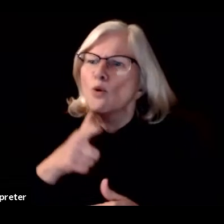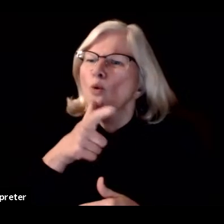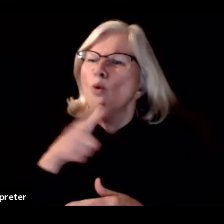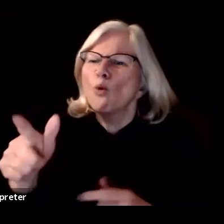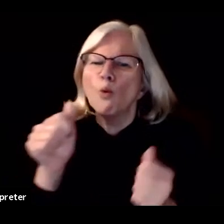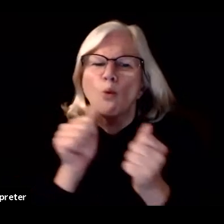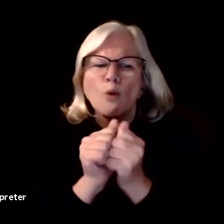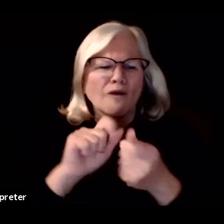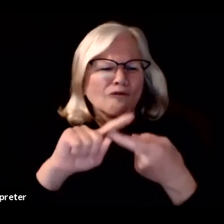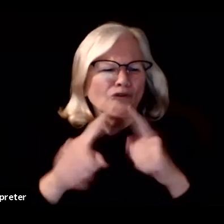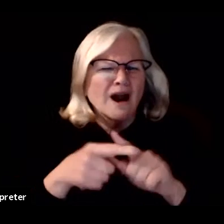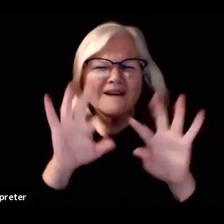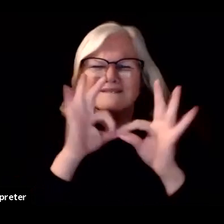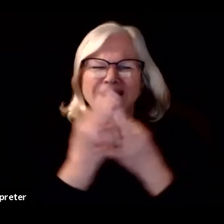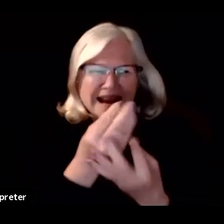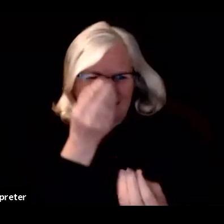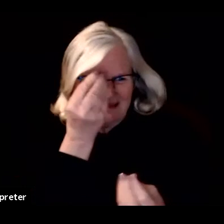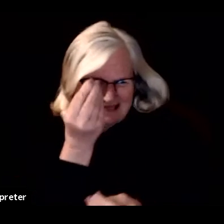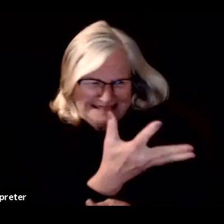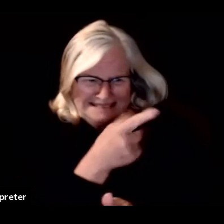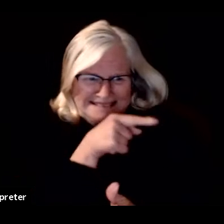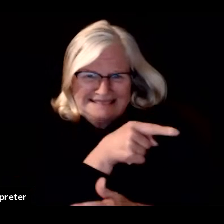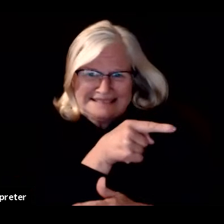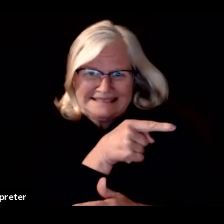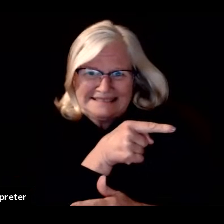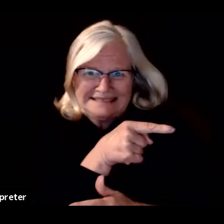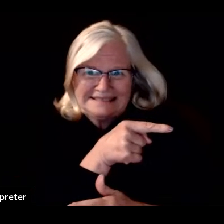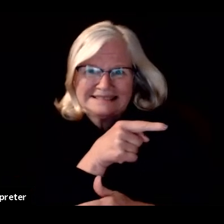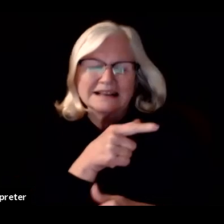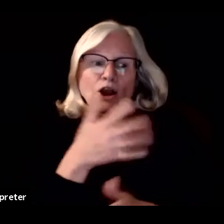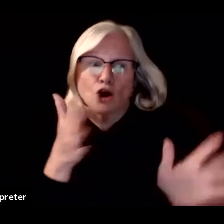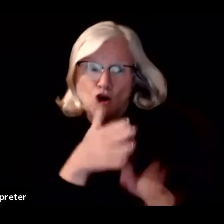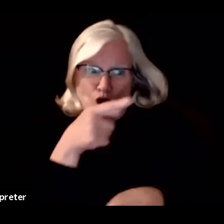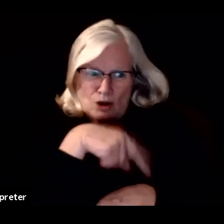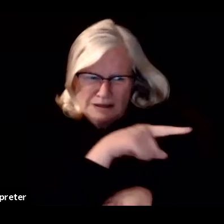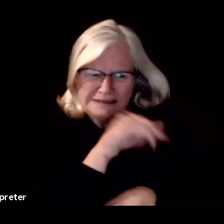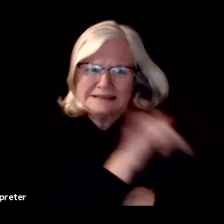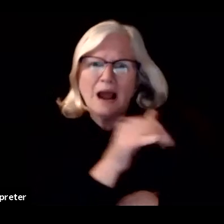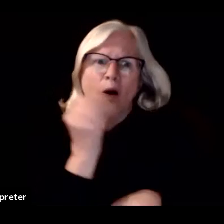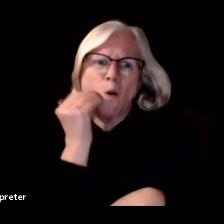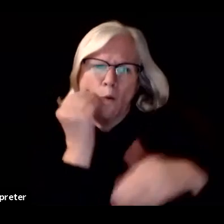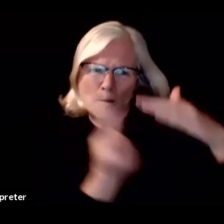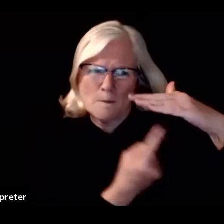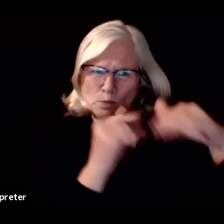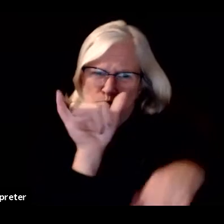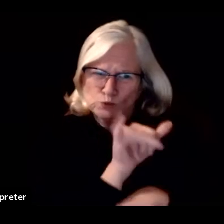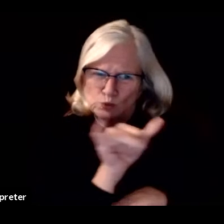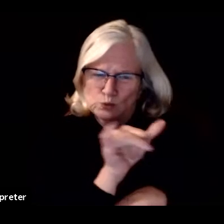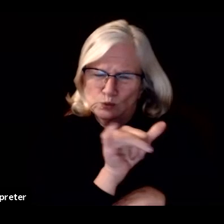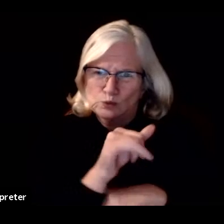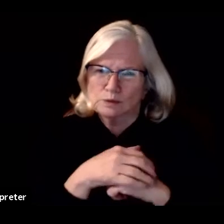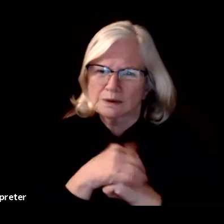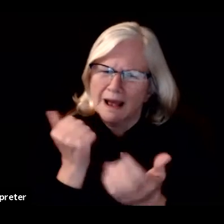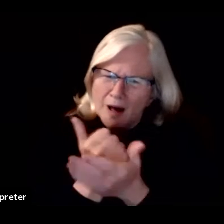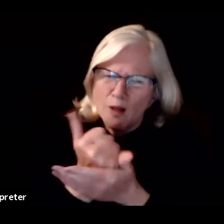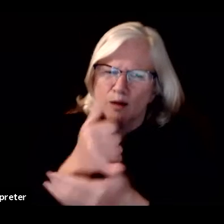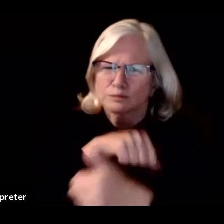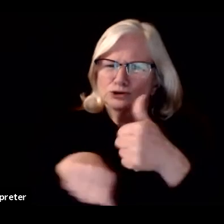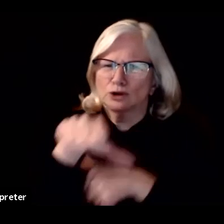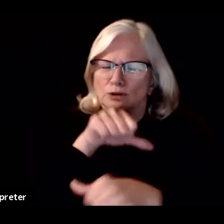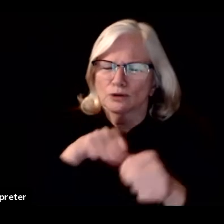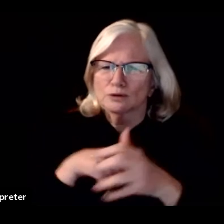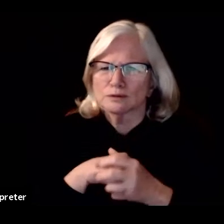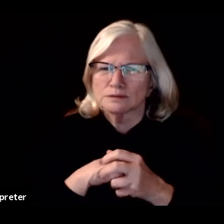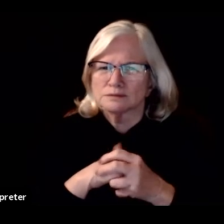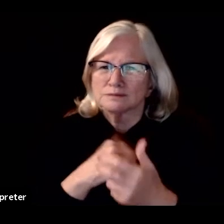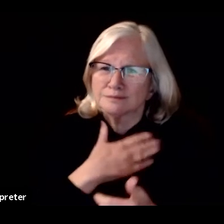quarantine. And the people that you want to think about are the people that you were interacting with 48 hours before your symptoms